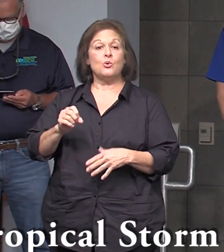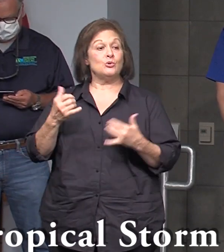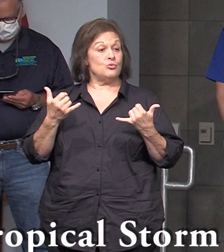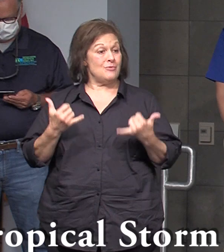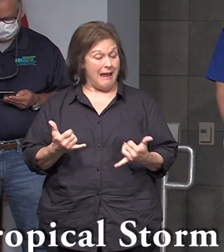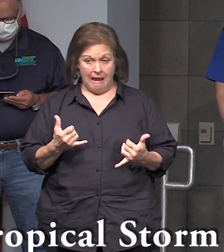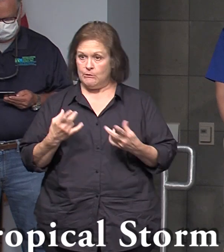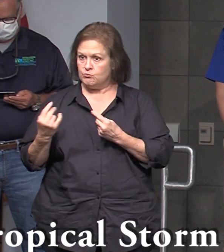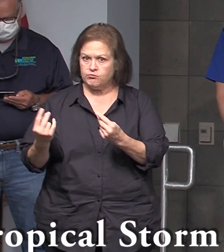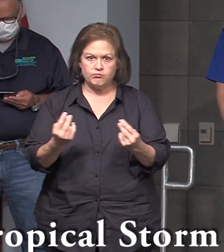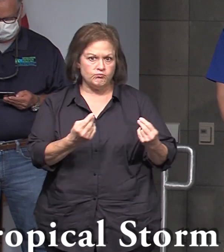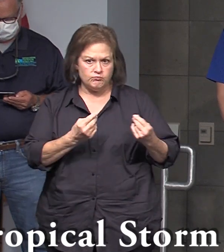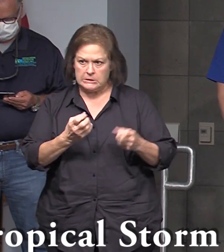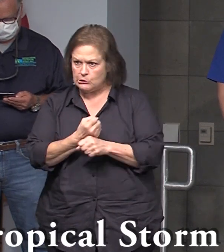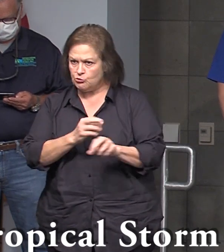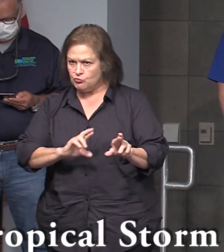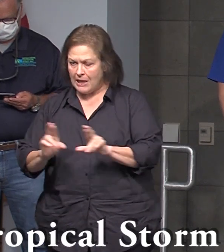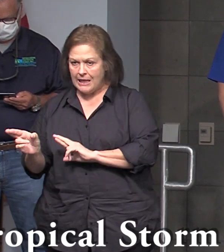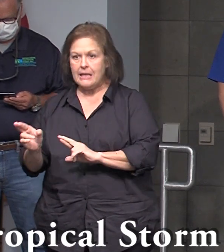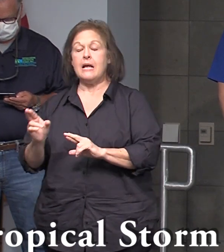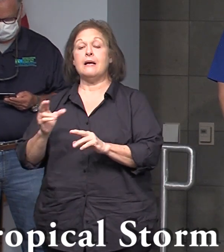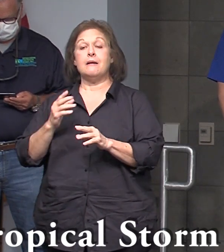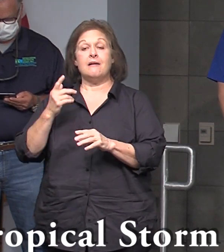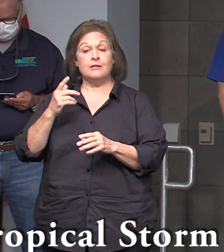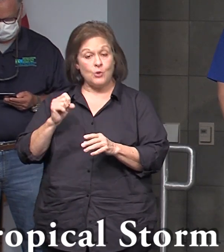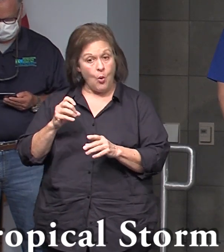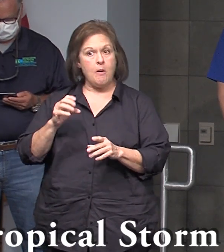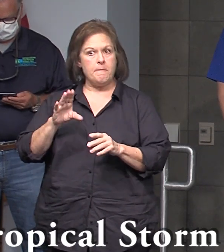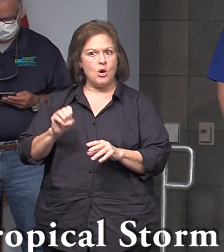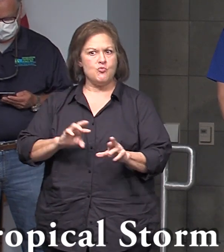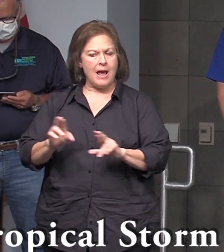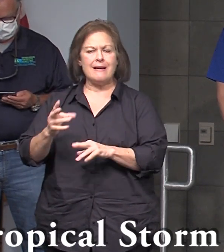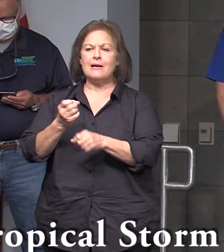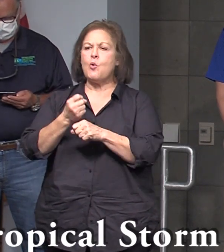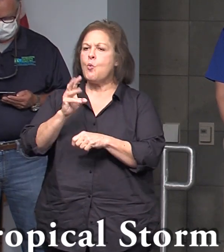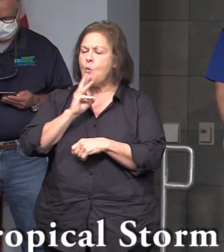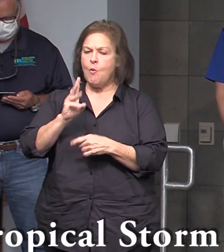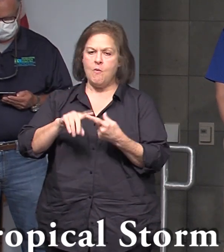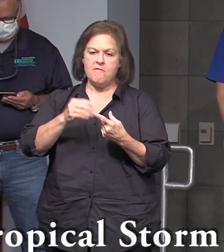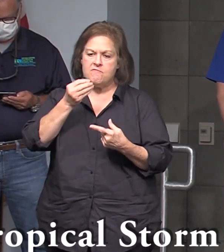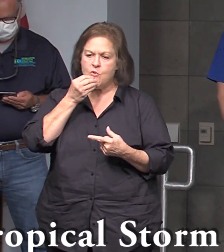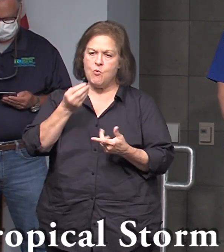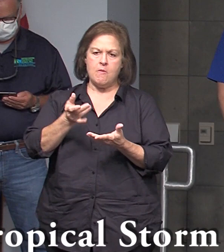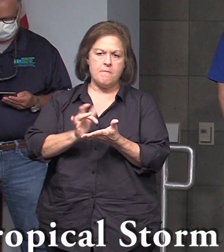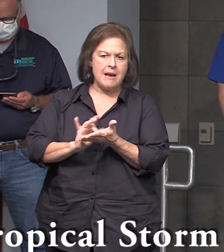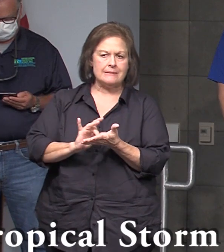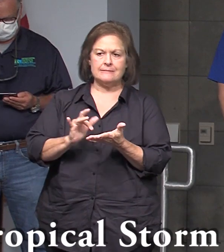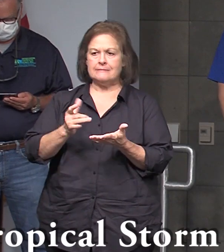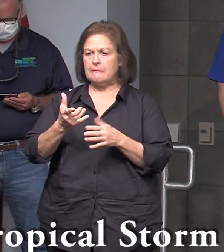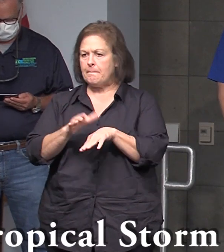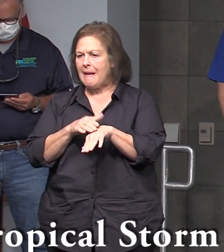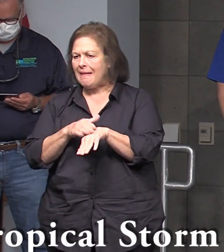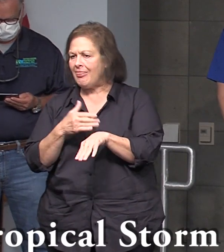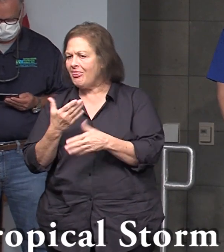this happens, we can all stay off the street. Go get your water, your food, your medication, your pet supplies.